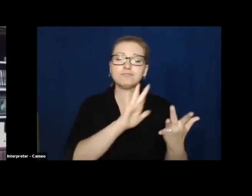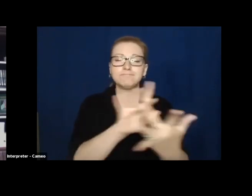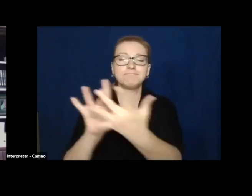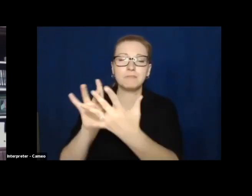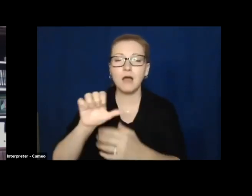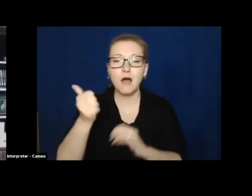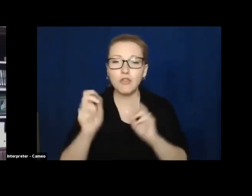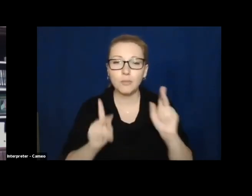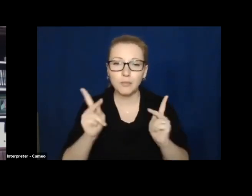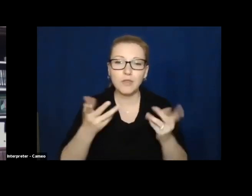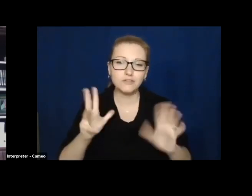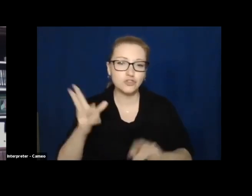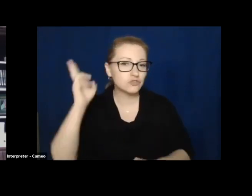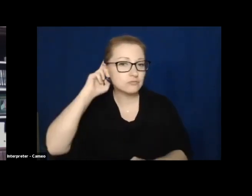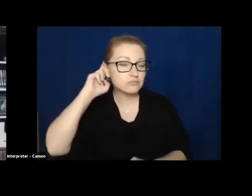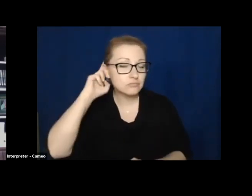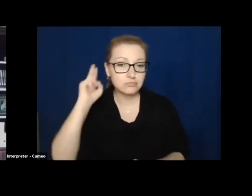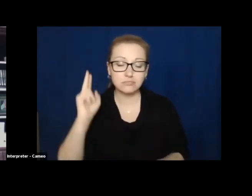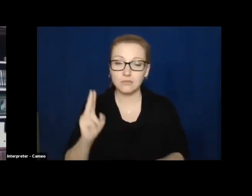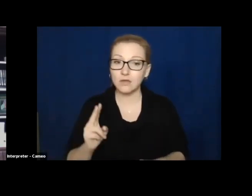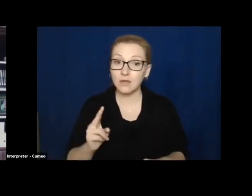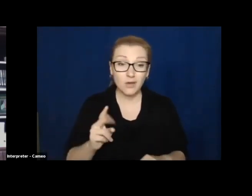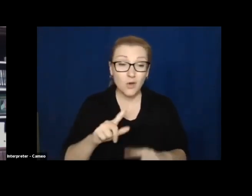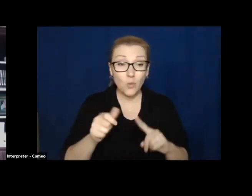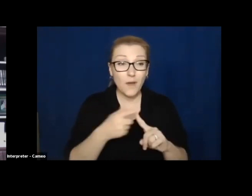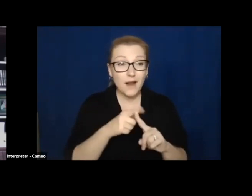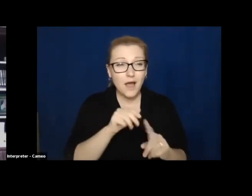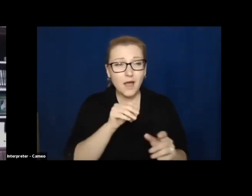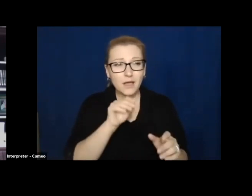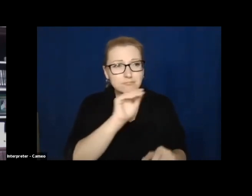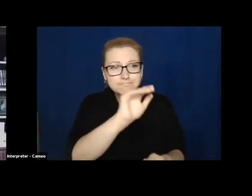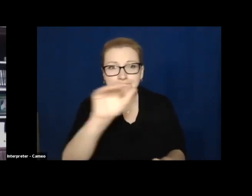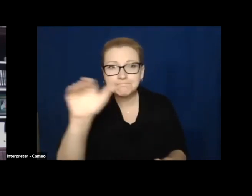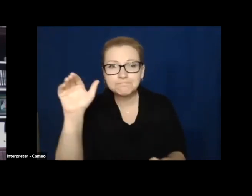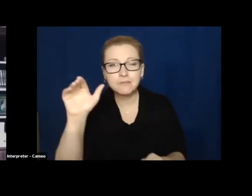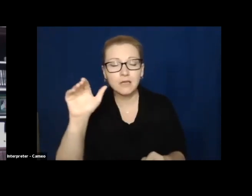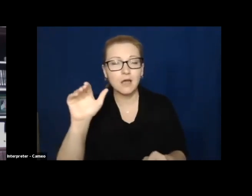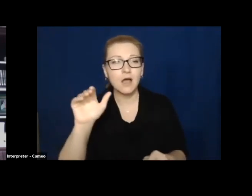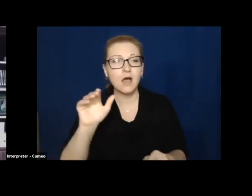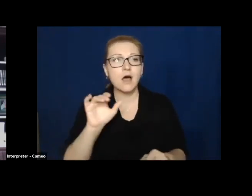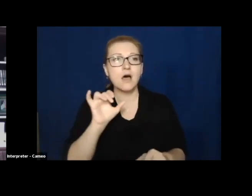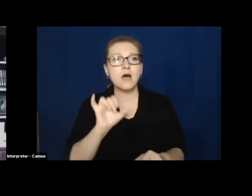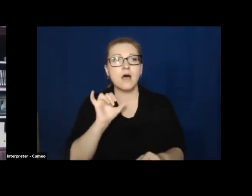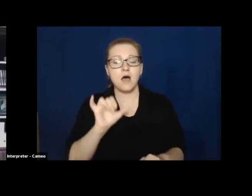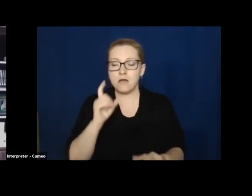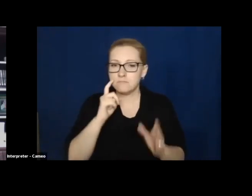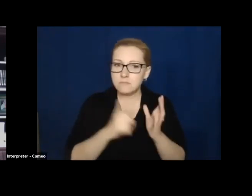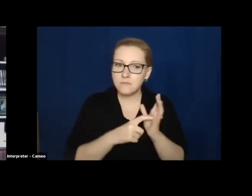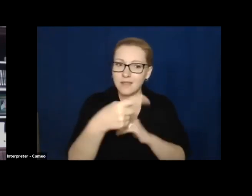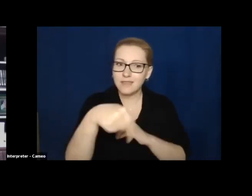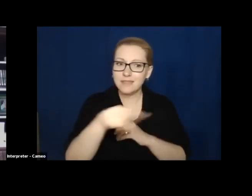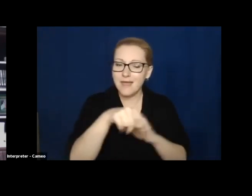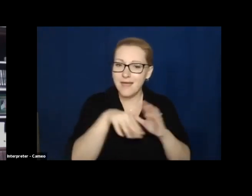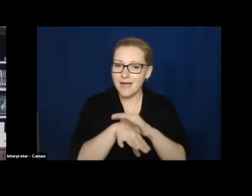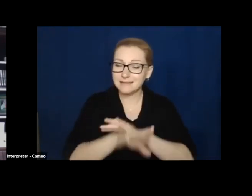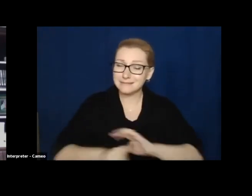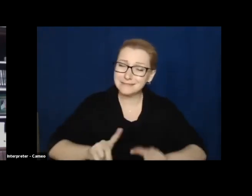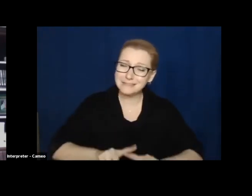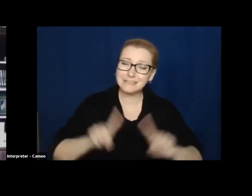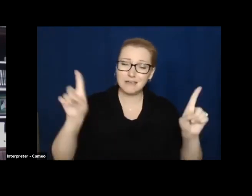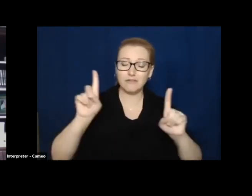of talking to a few people, I could tell that they had access to an entirely different world of sound than I